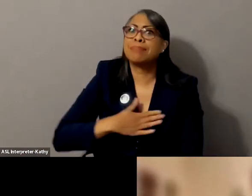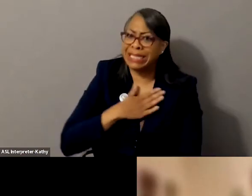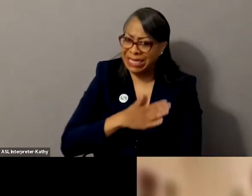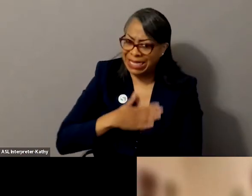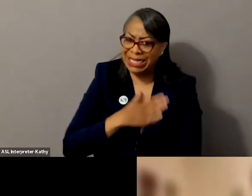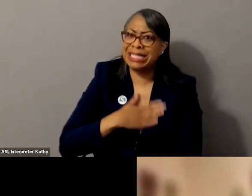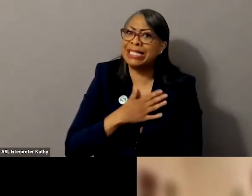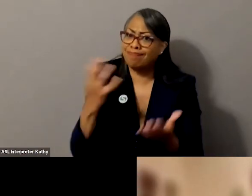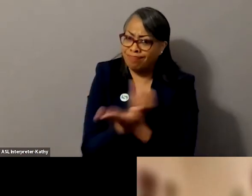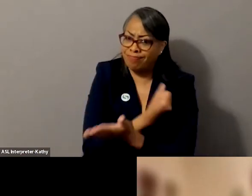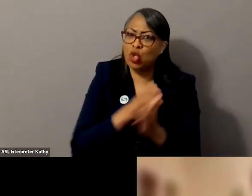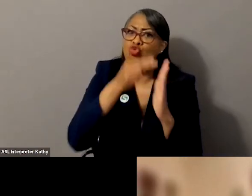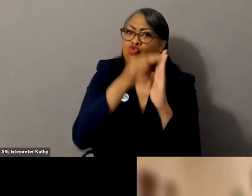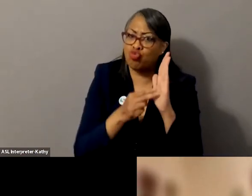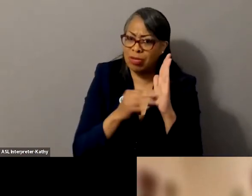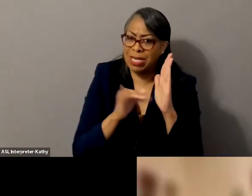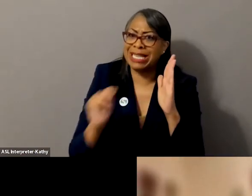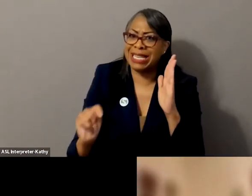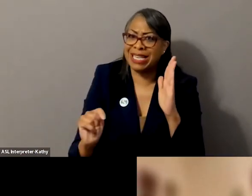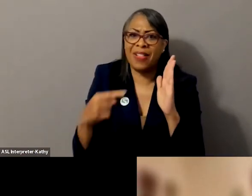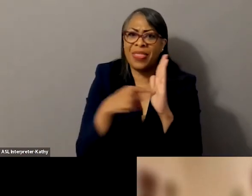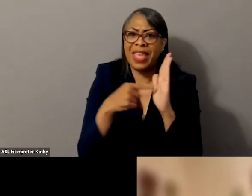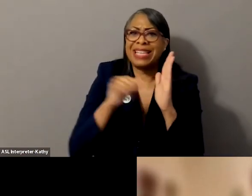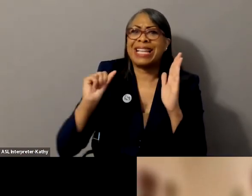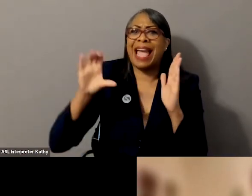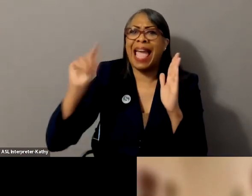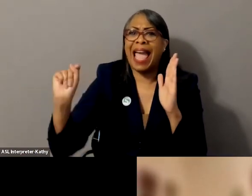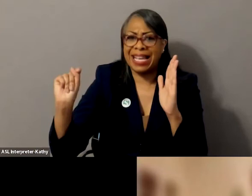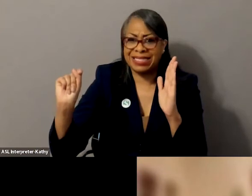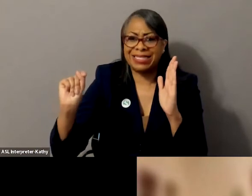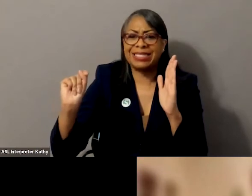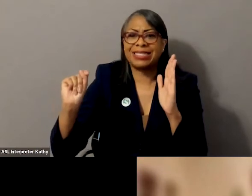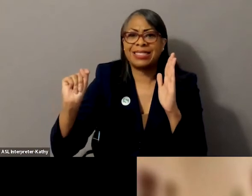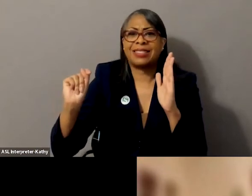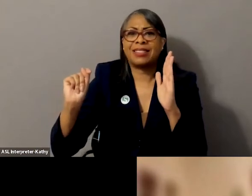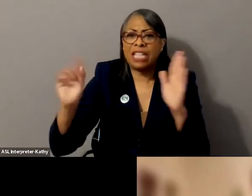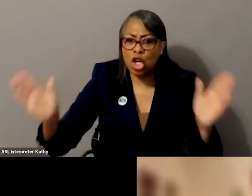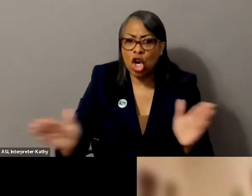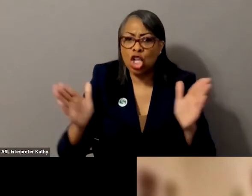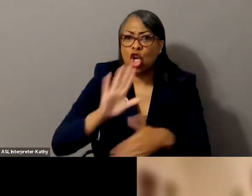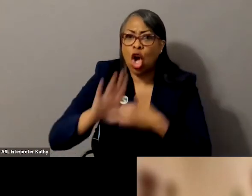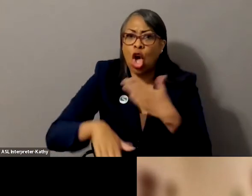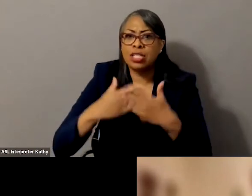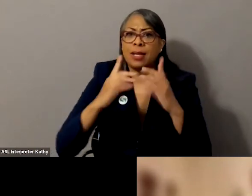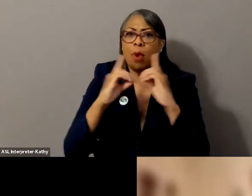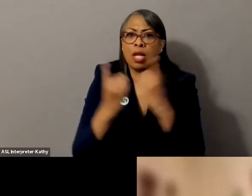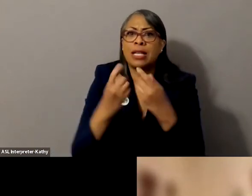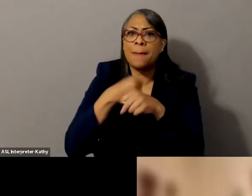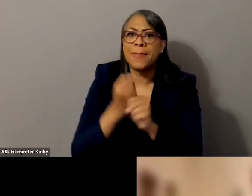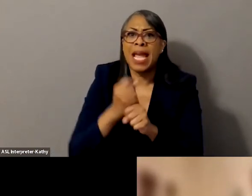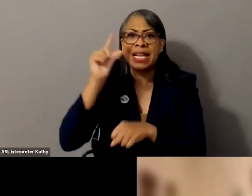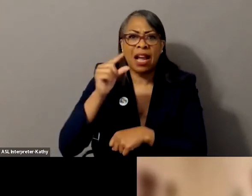service and read that. The Act directs all departments to make government data